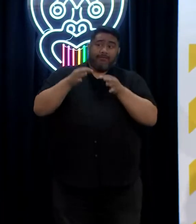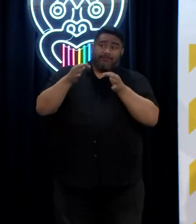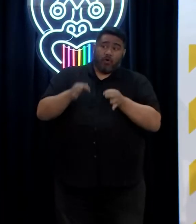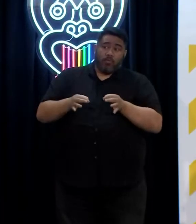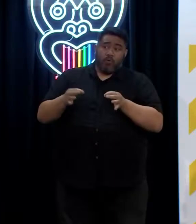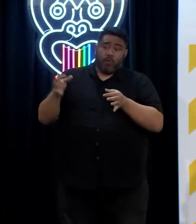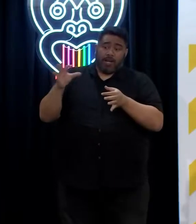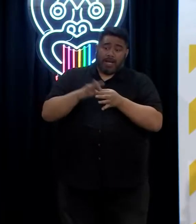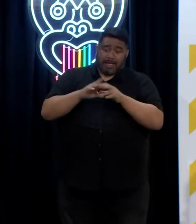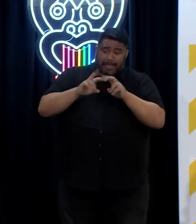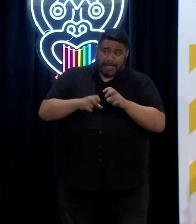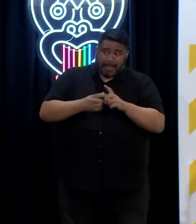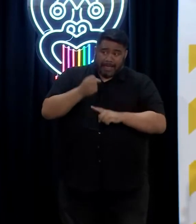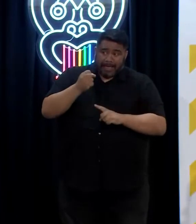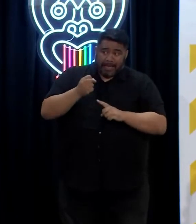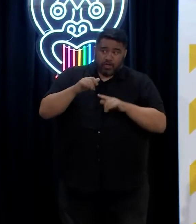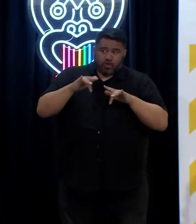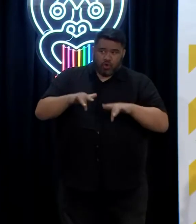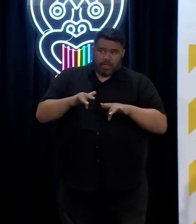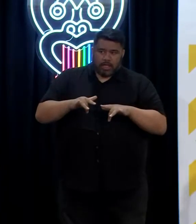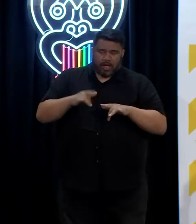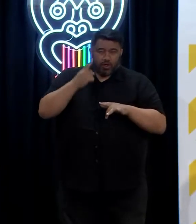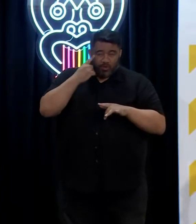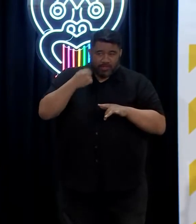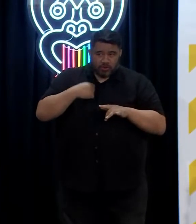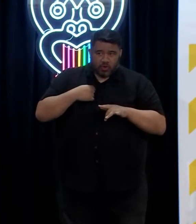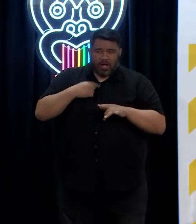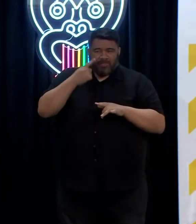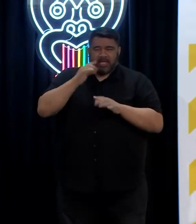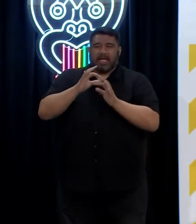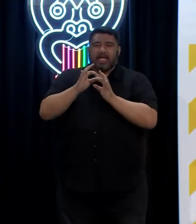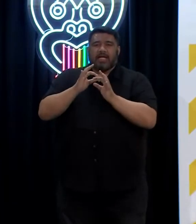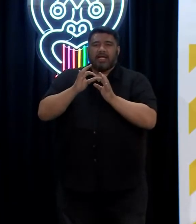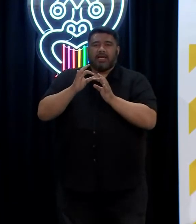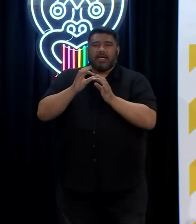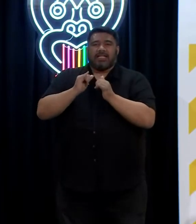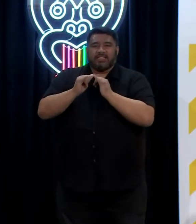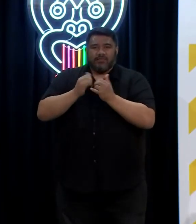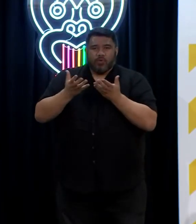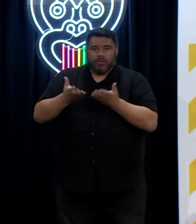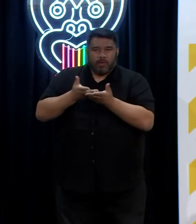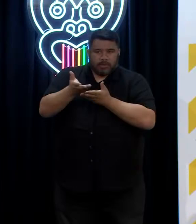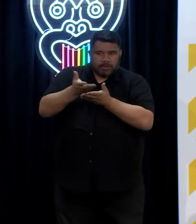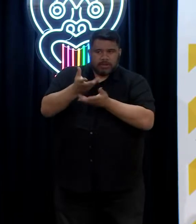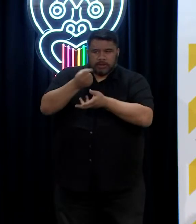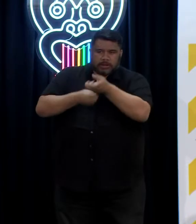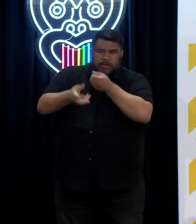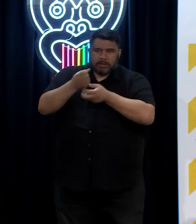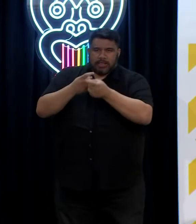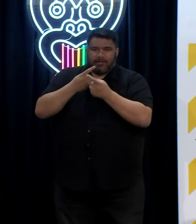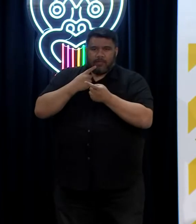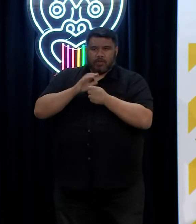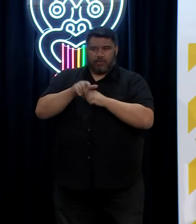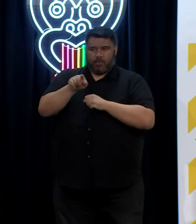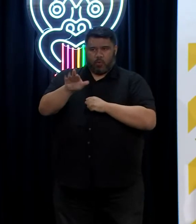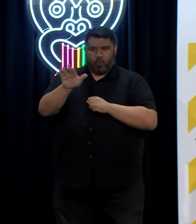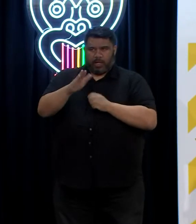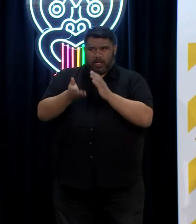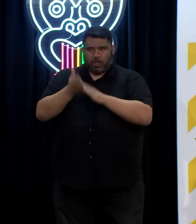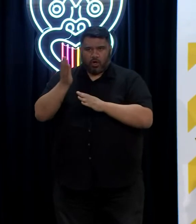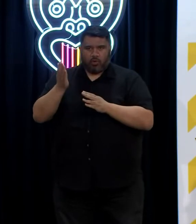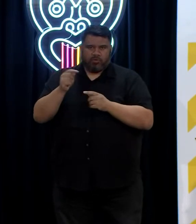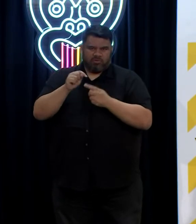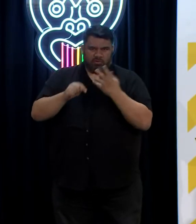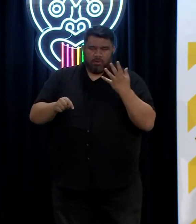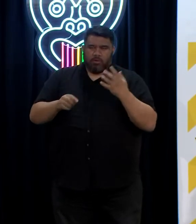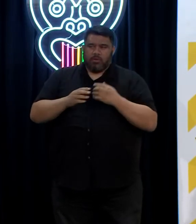the outbreak. Interviews are ongoing at this stage, and that's right. Yeah, and I think the interviewers, the public health officials,